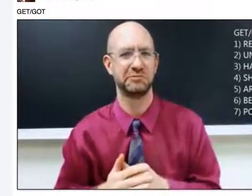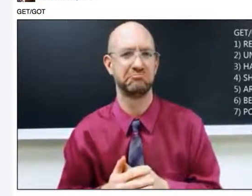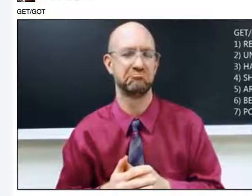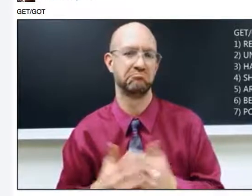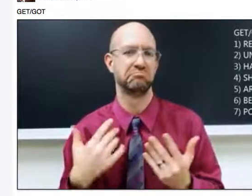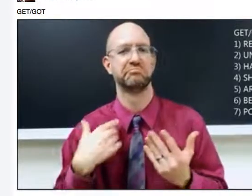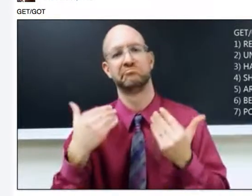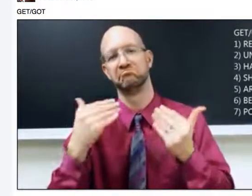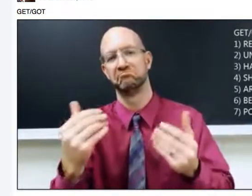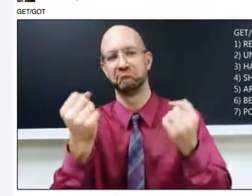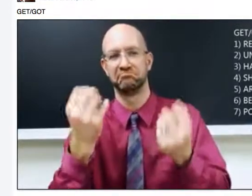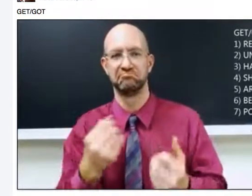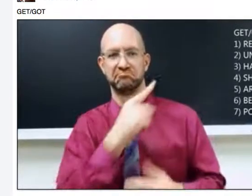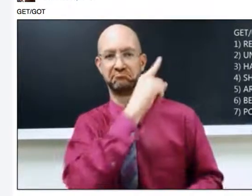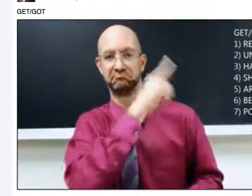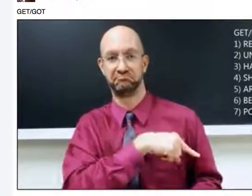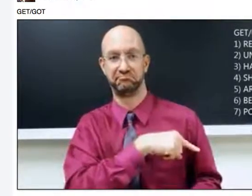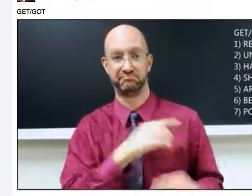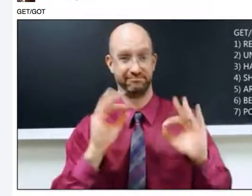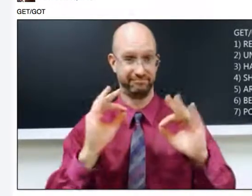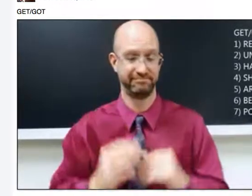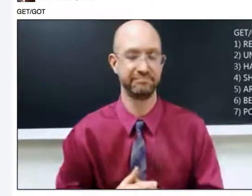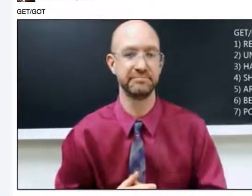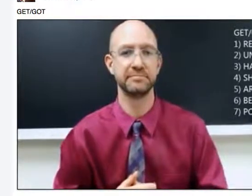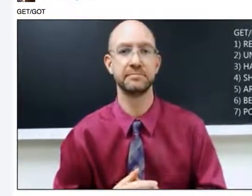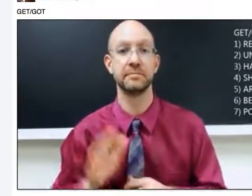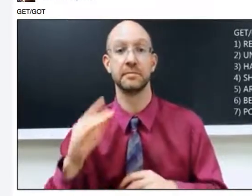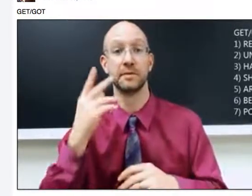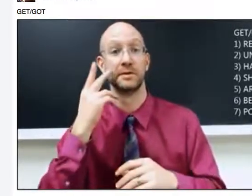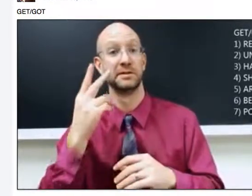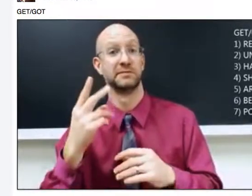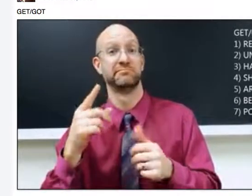not limited in your vocabulary.